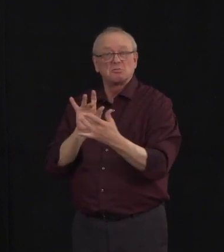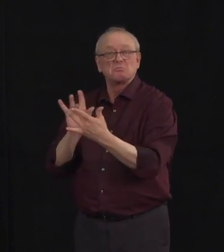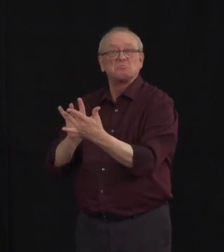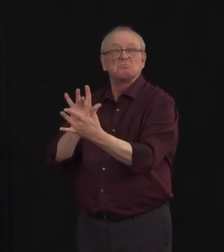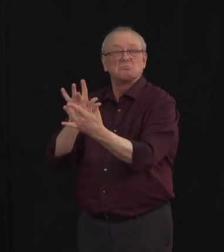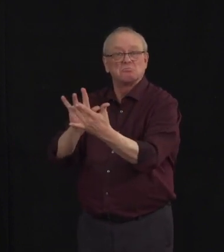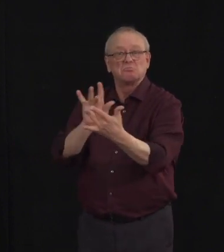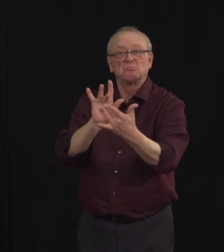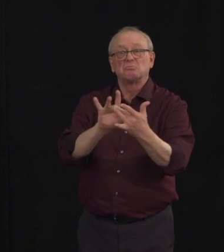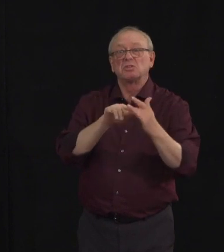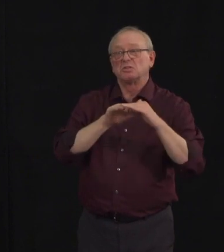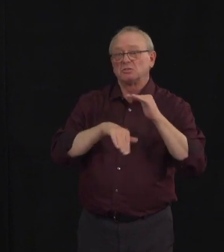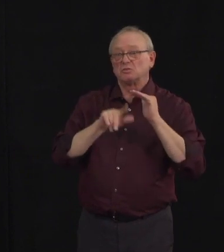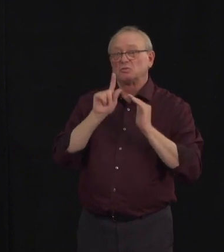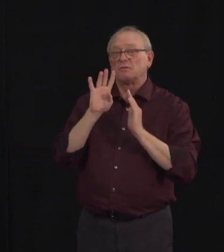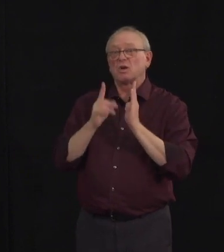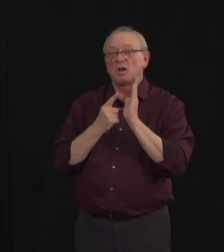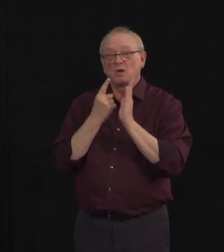I would say,